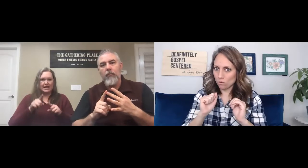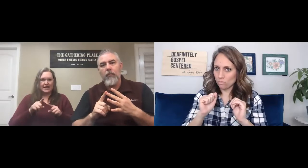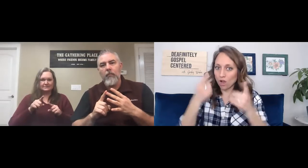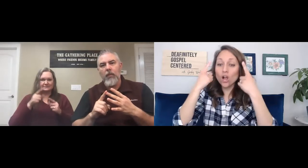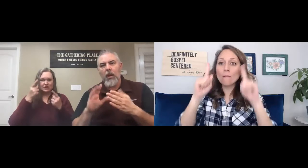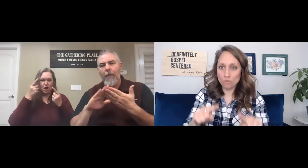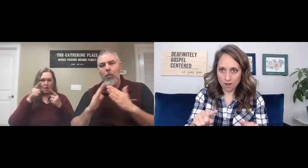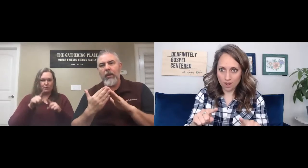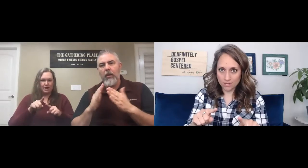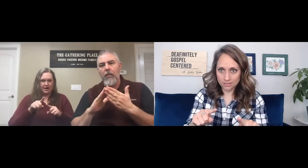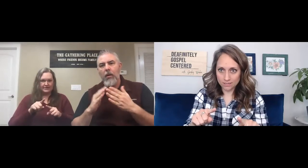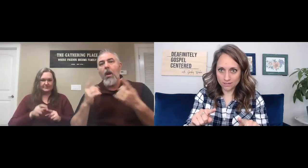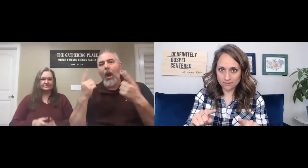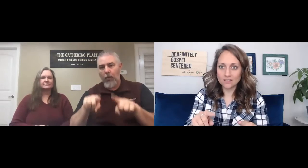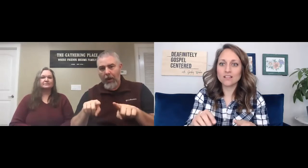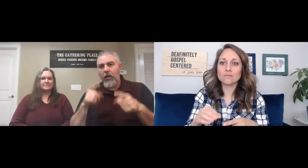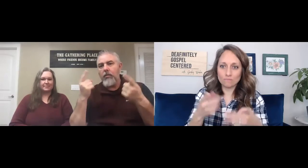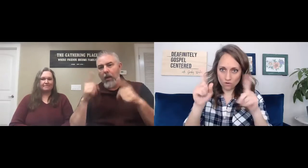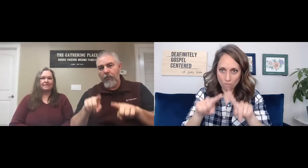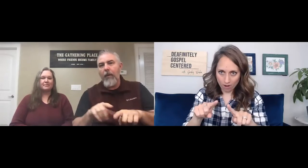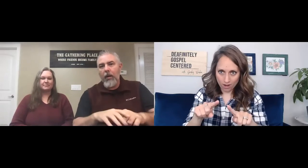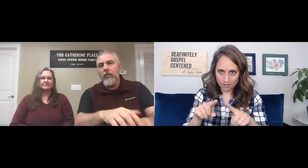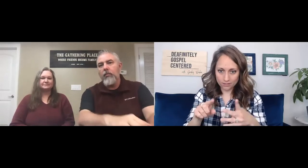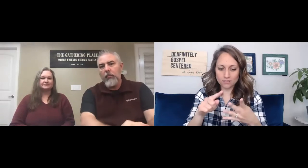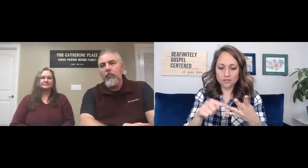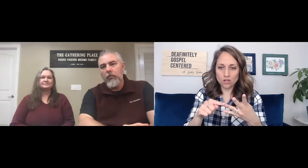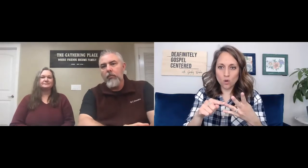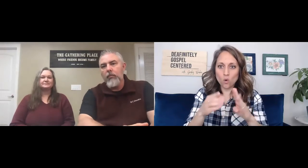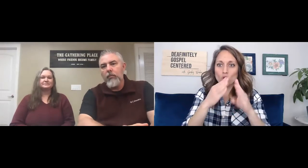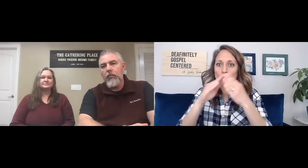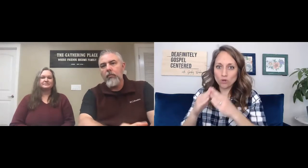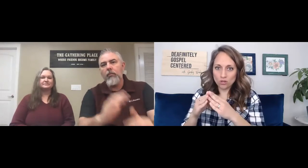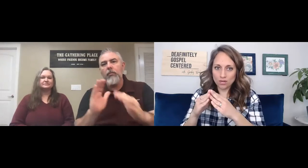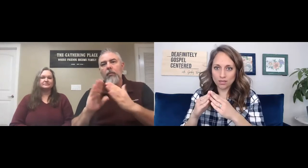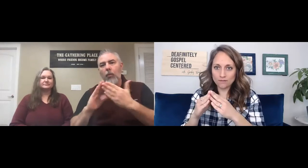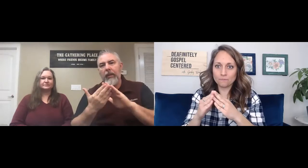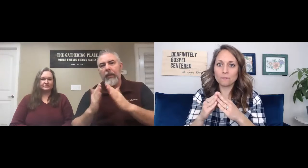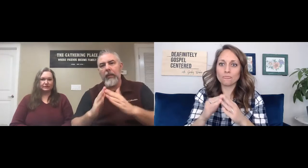community, compromise. Compromise. Then community.